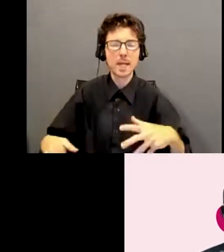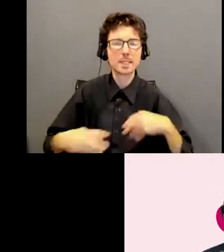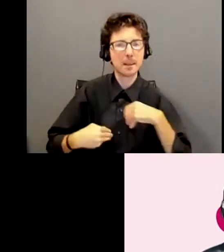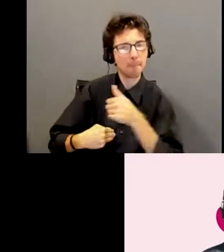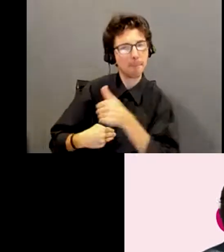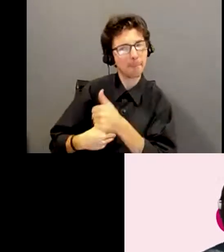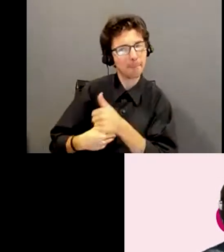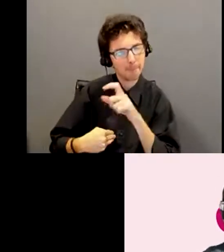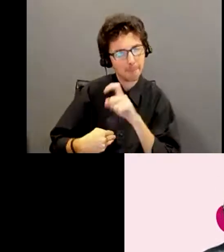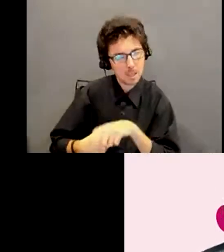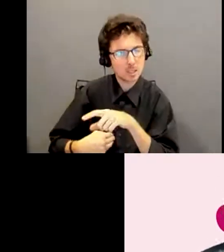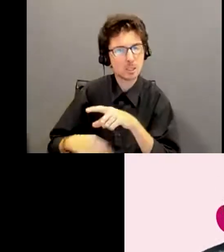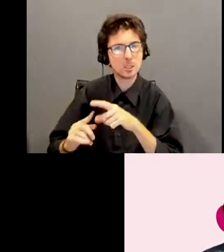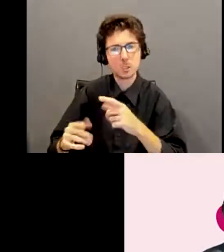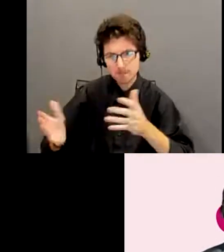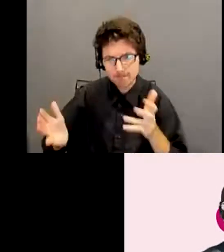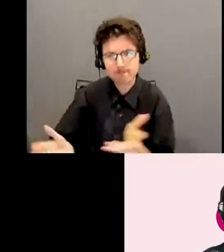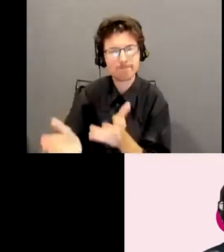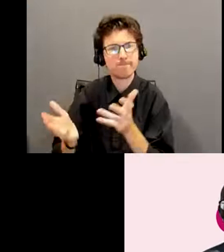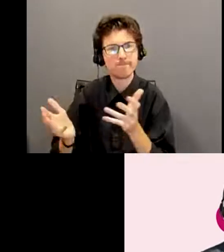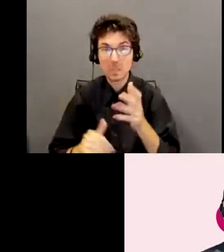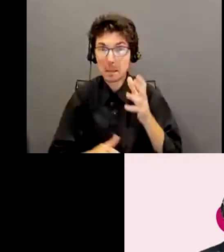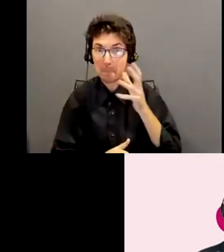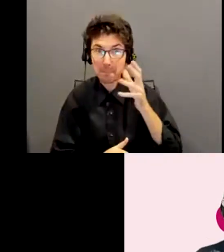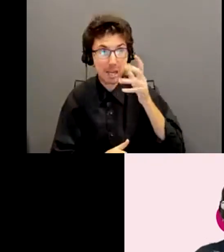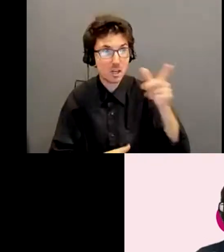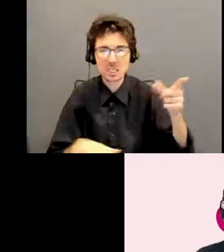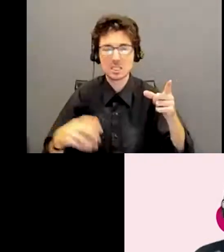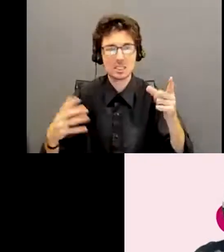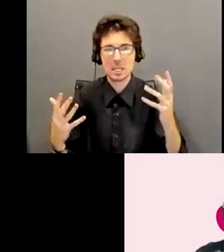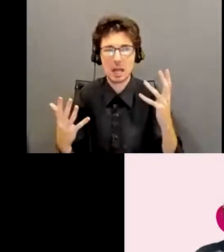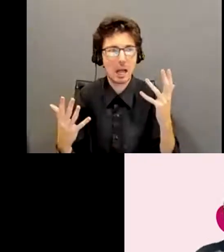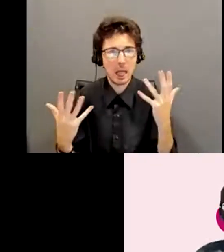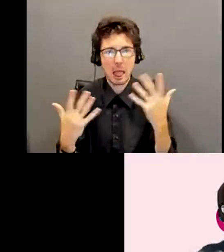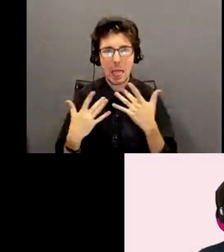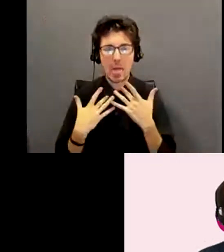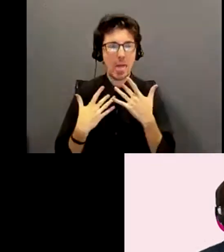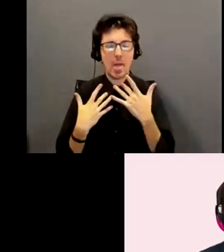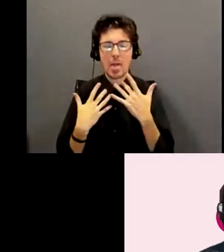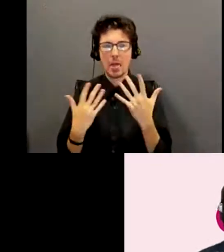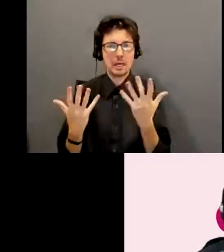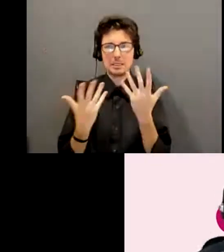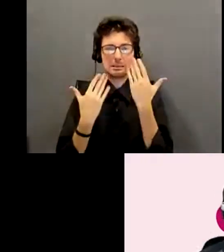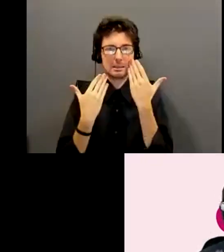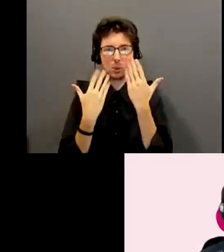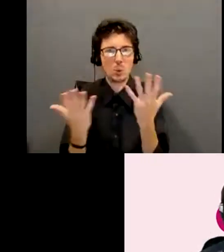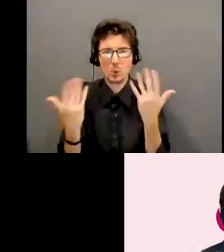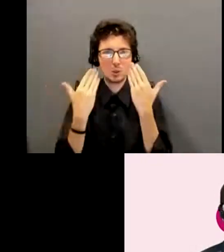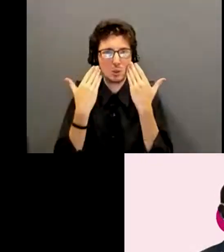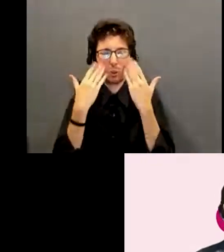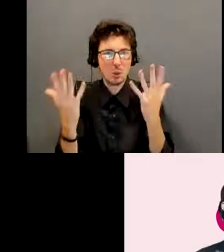years, we saw a lot of parents that they don't know exactly how to deal with disability of their child.